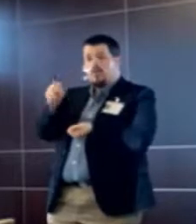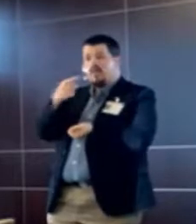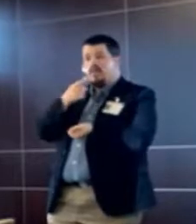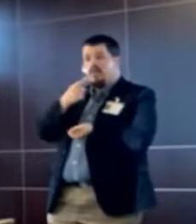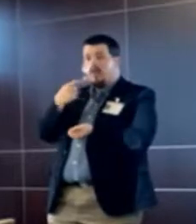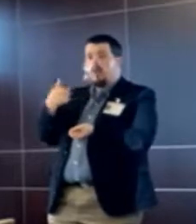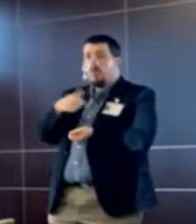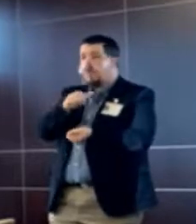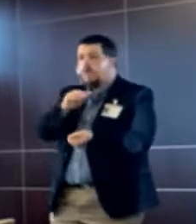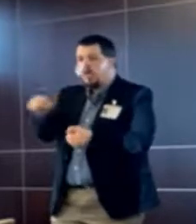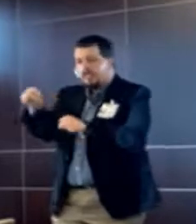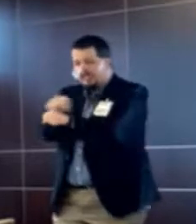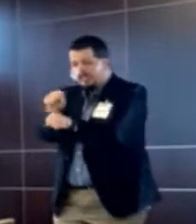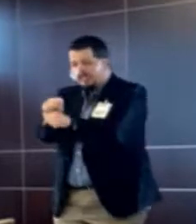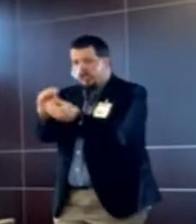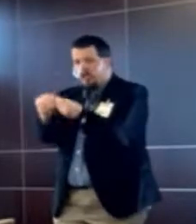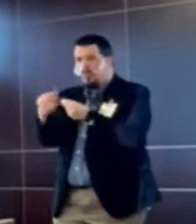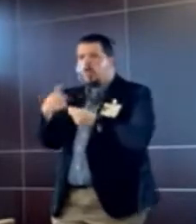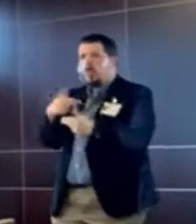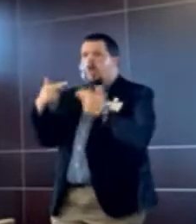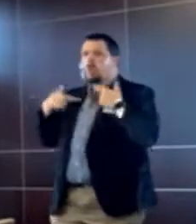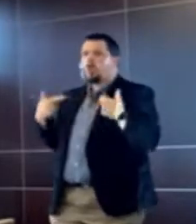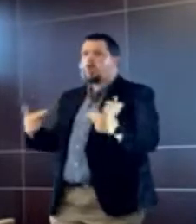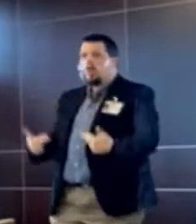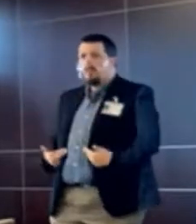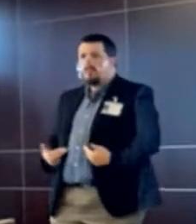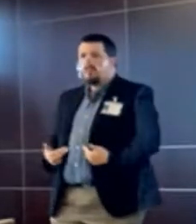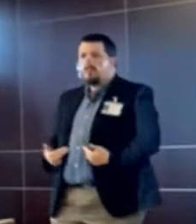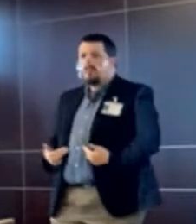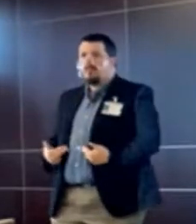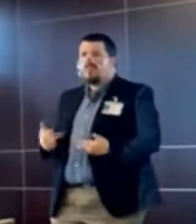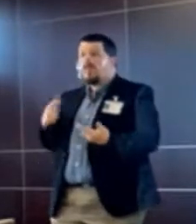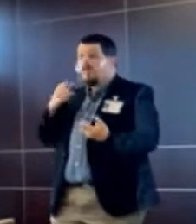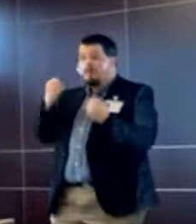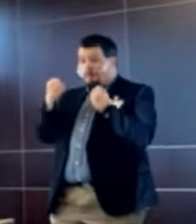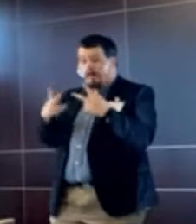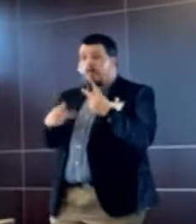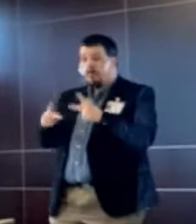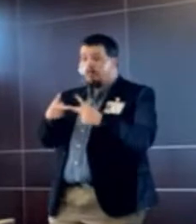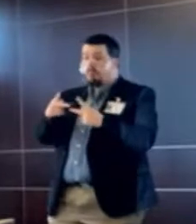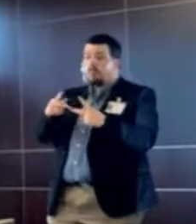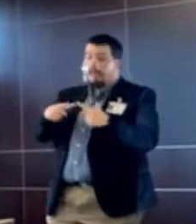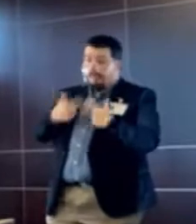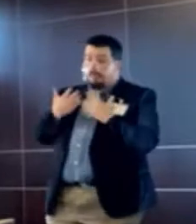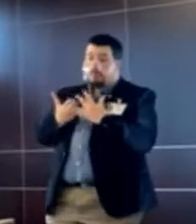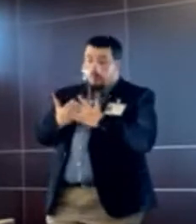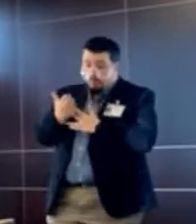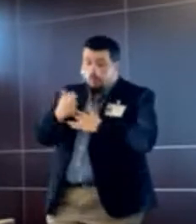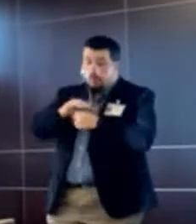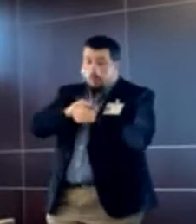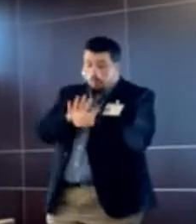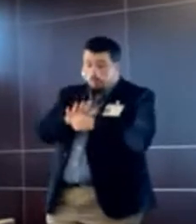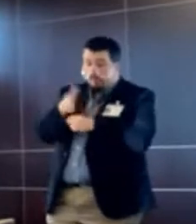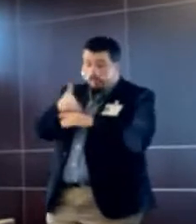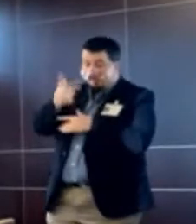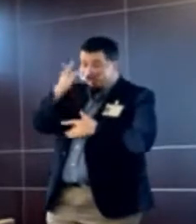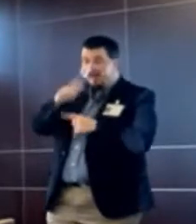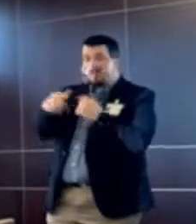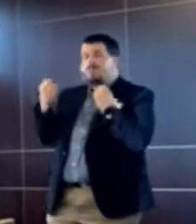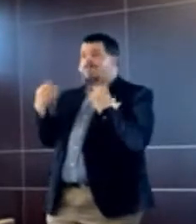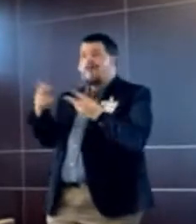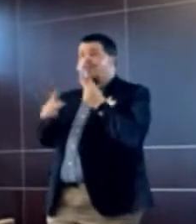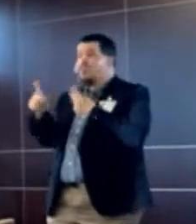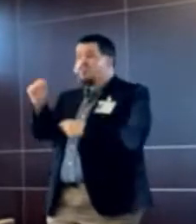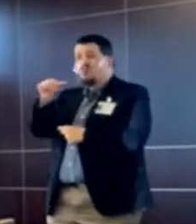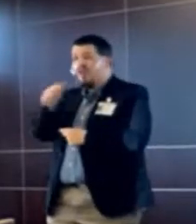are not statistics. We are human beings. And while there are a lot of people that do survive COVID after they contract it, there are a lot of people